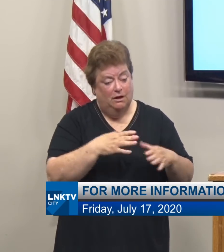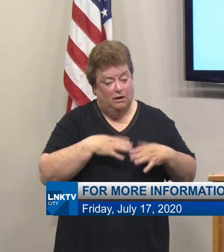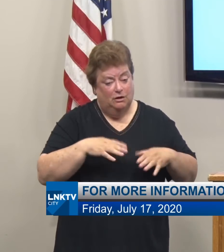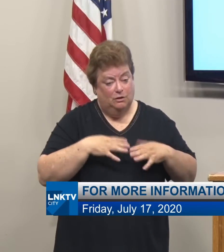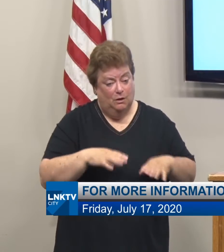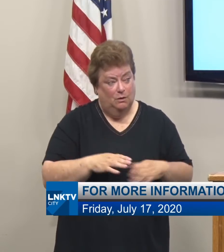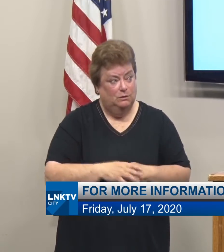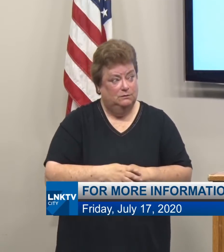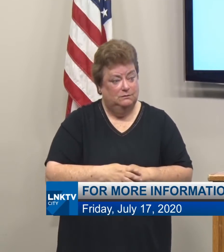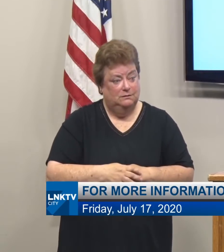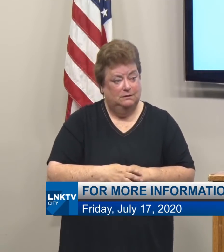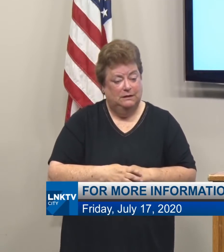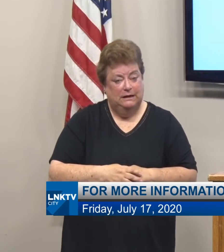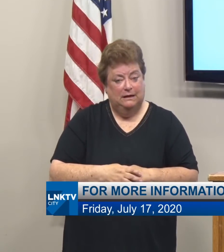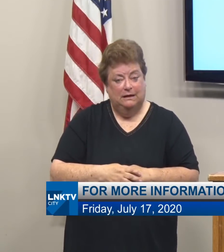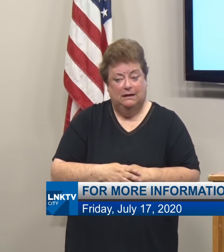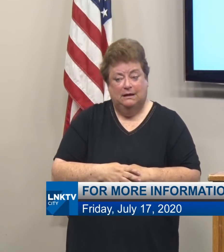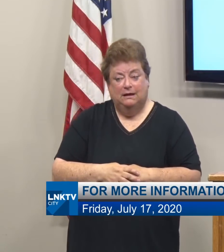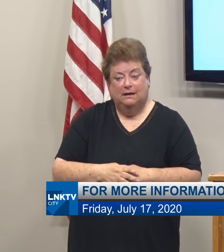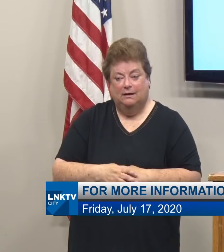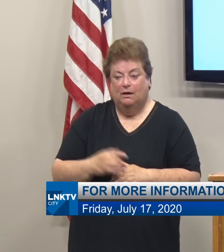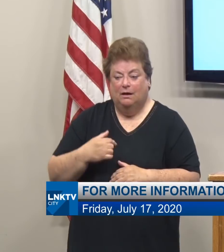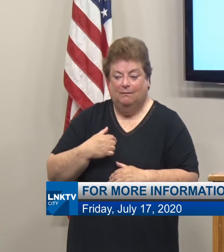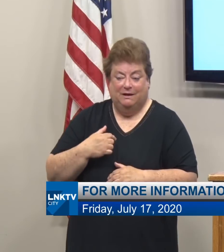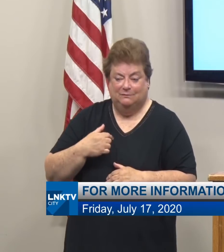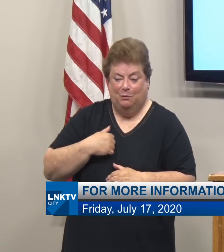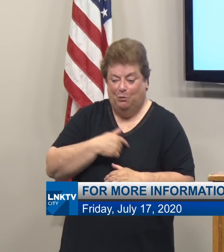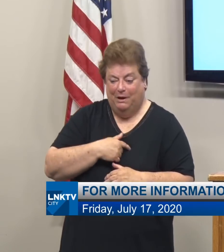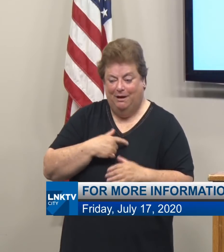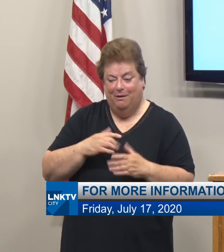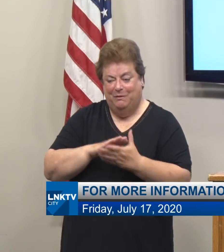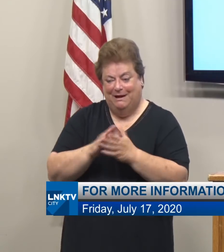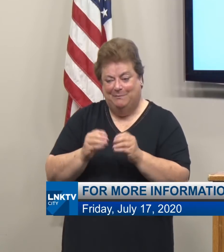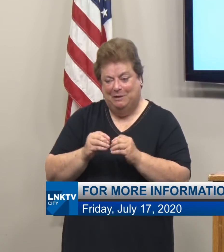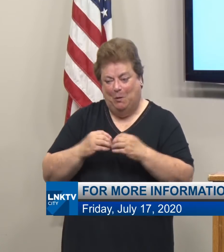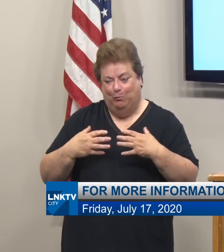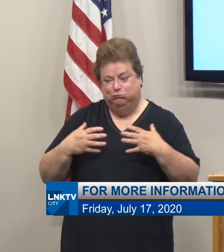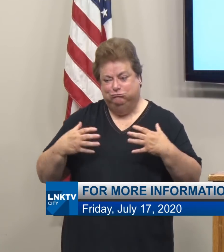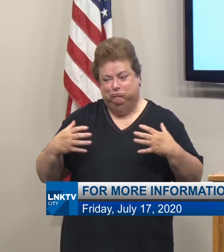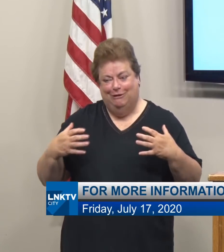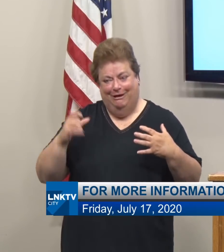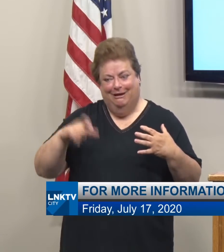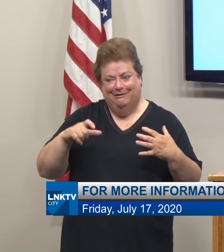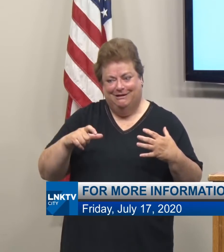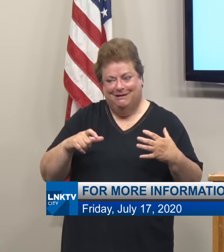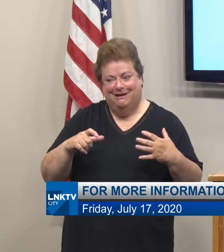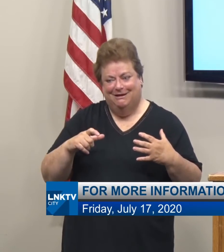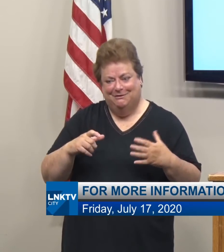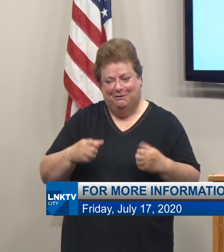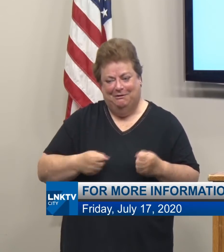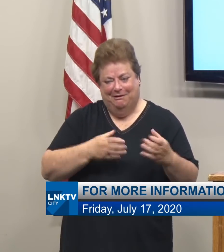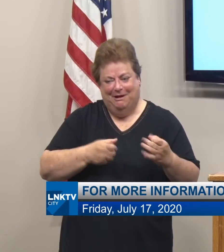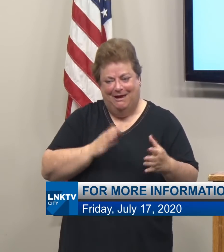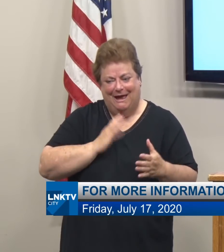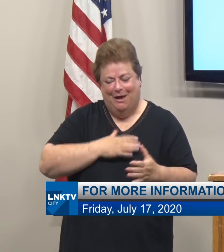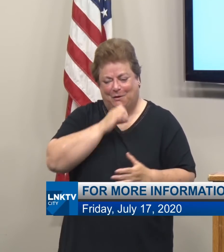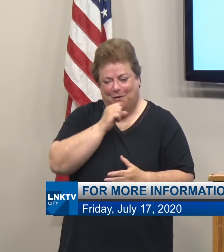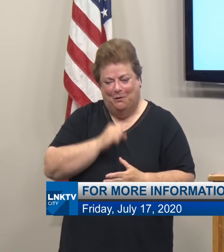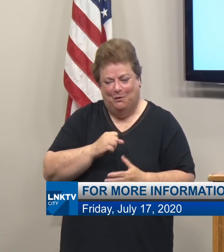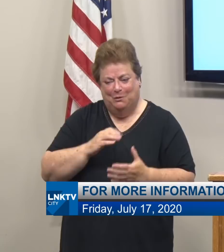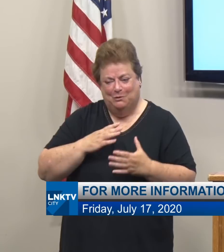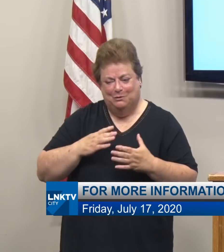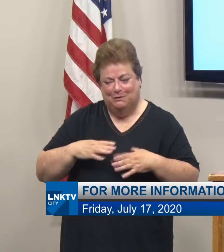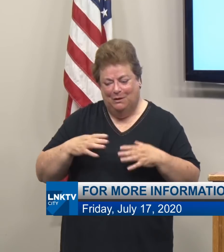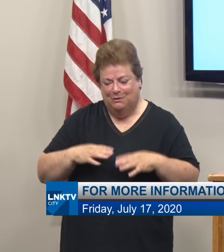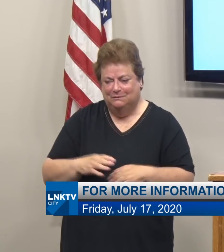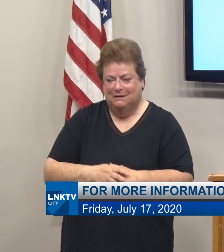bit big and we need to change our wardrobes. So, so the challenge has been telling them we need to wait a little bit longer. We don't